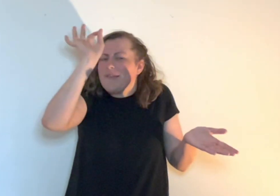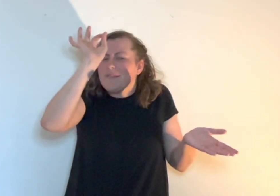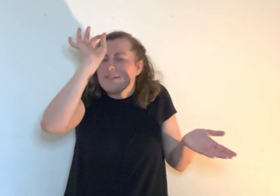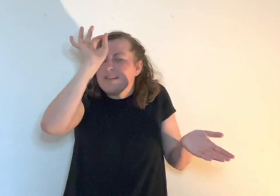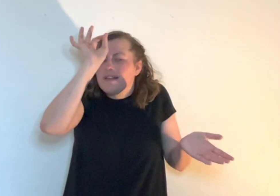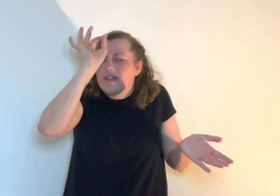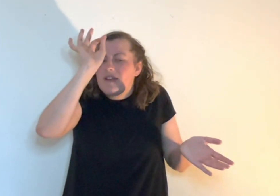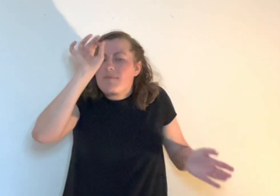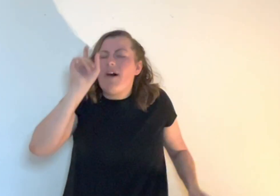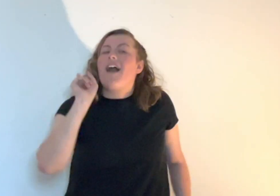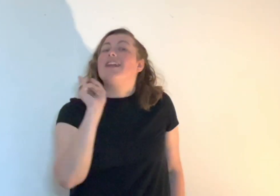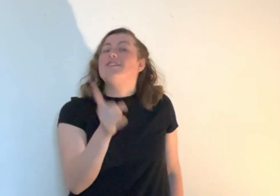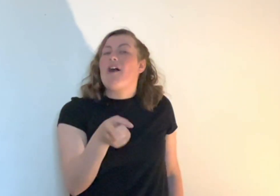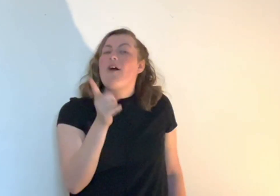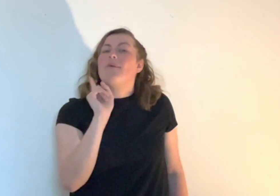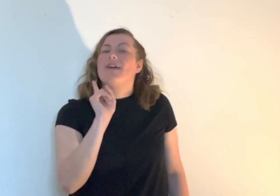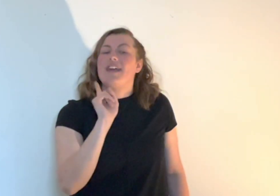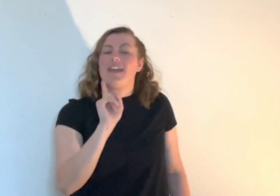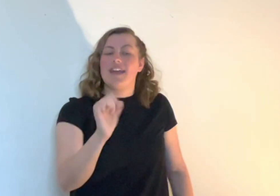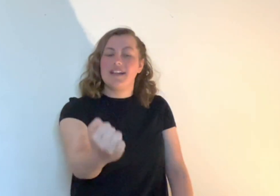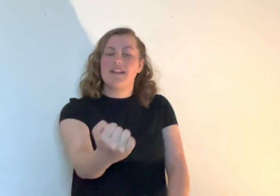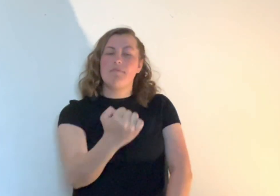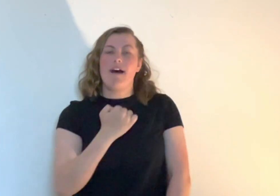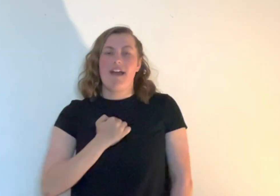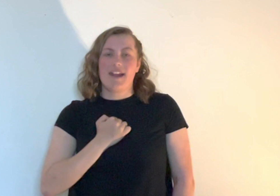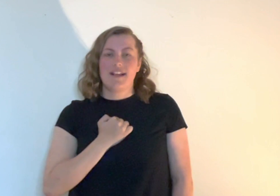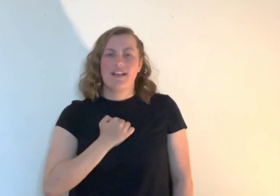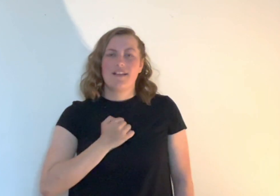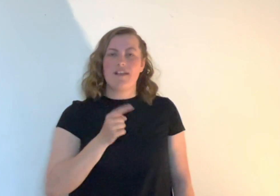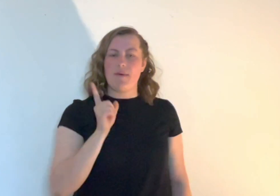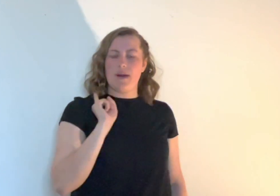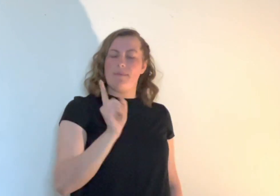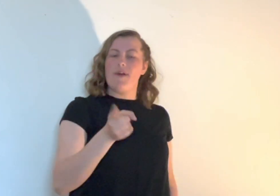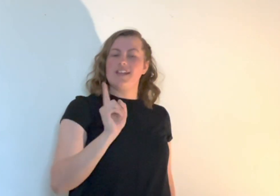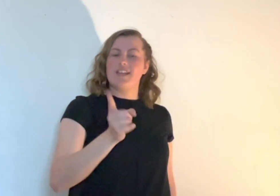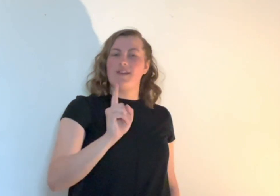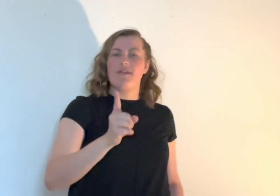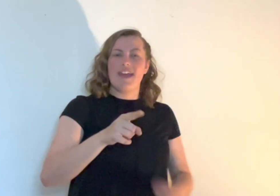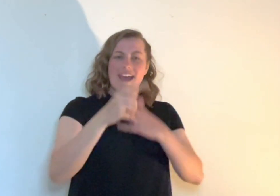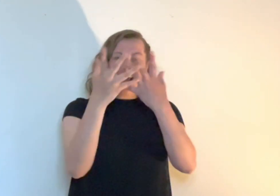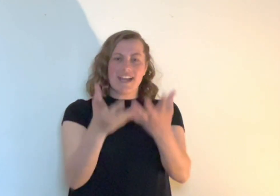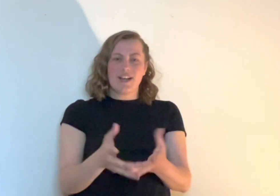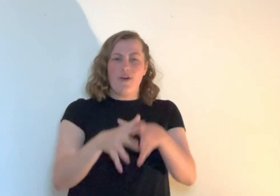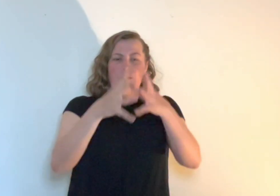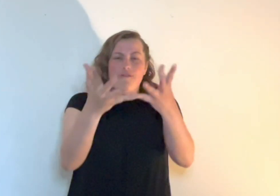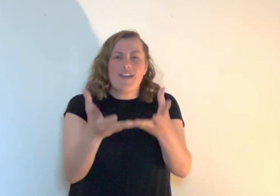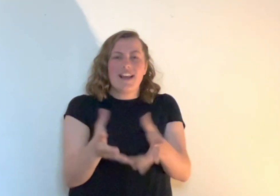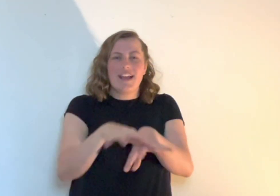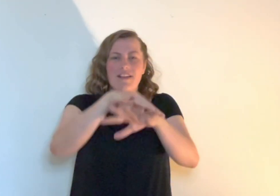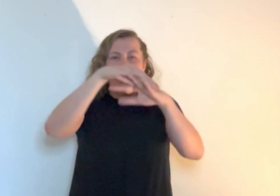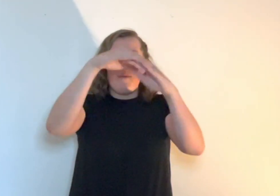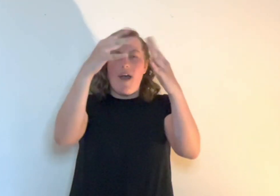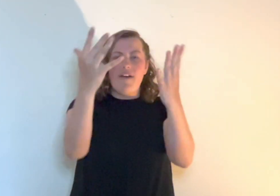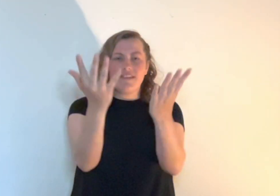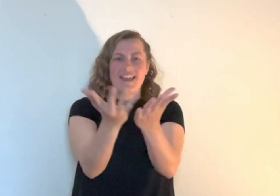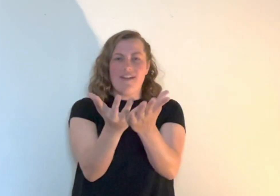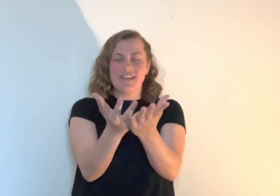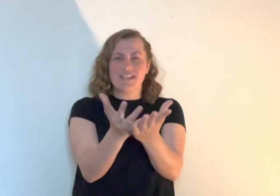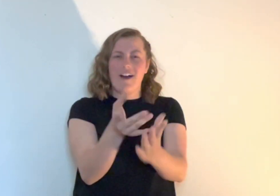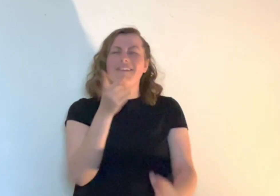But I know it's mine So we're going to point to it Or the feelings Whatever's there in the darkness